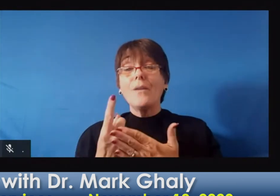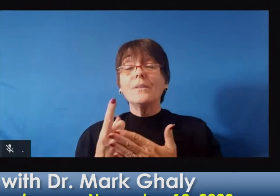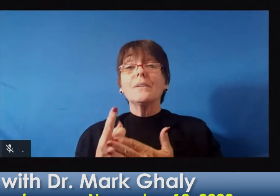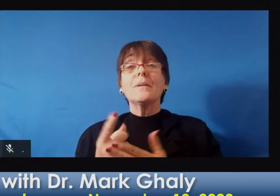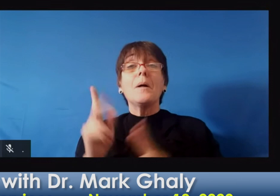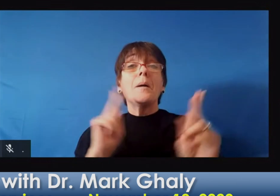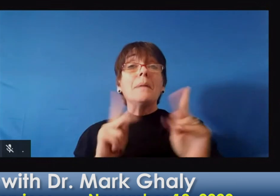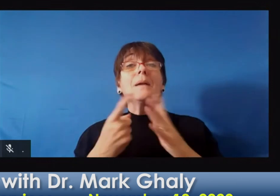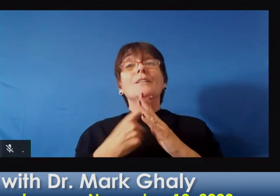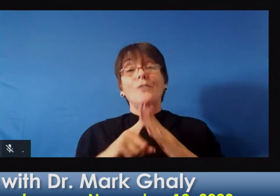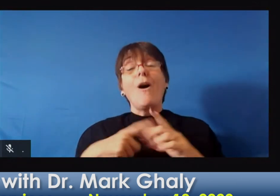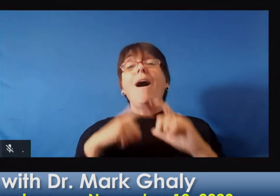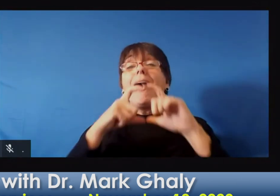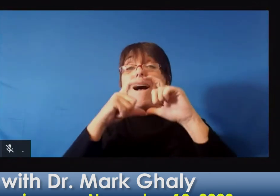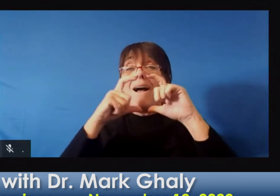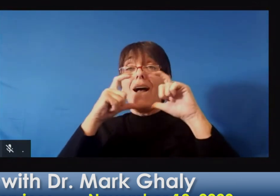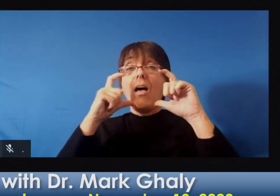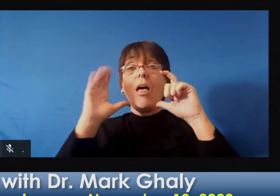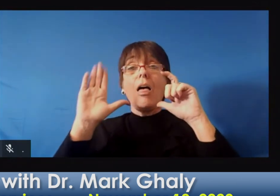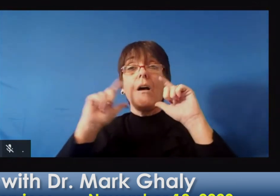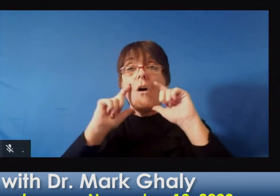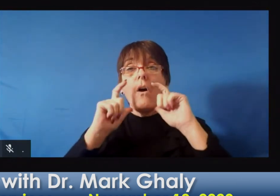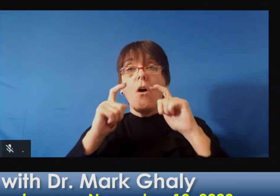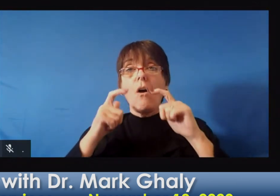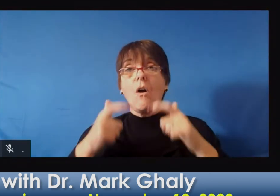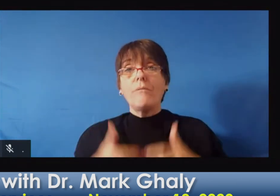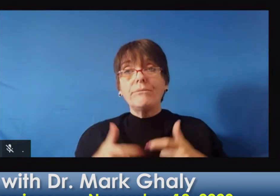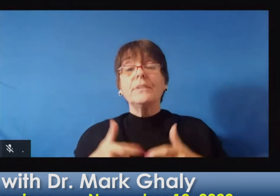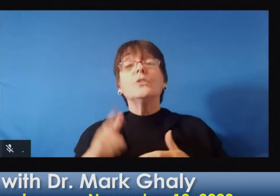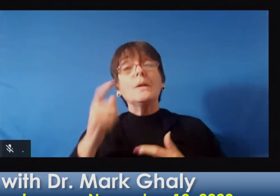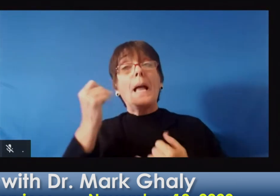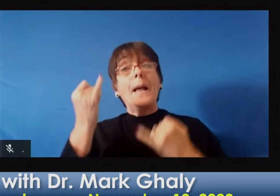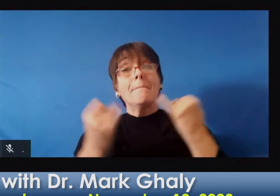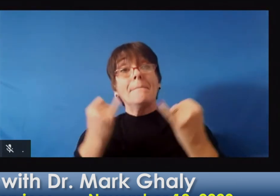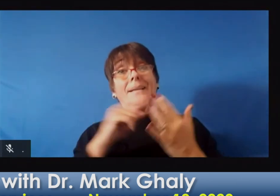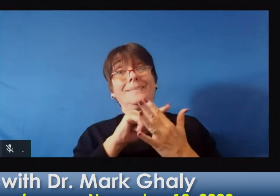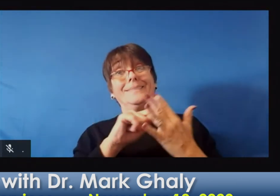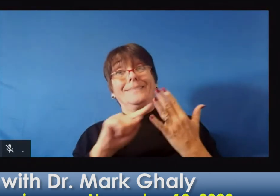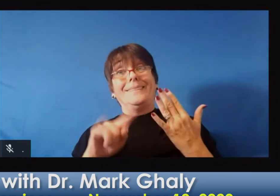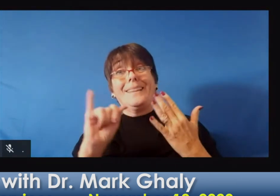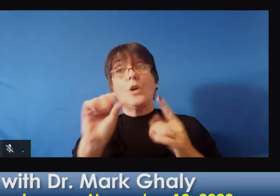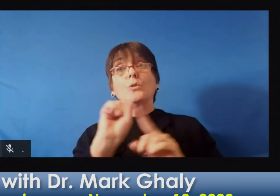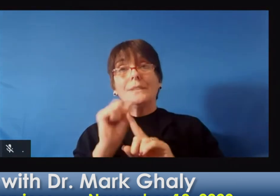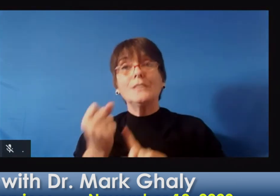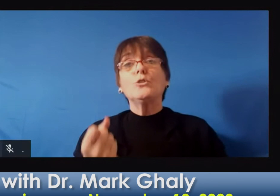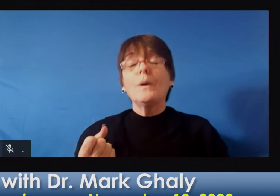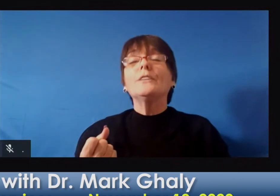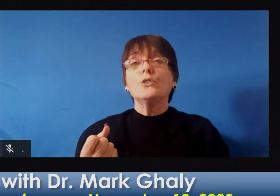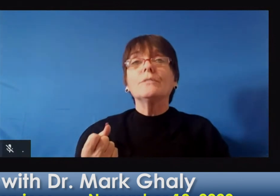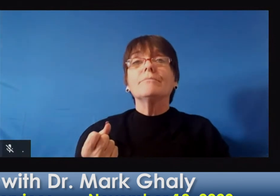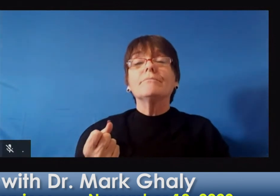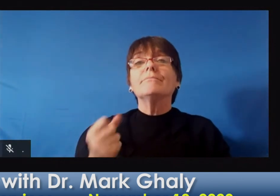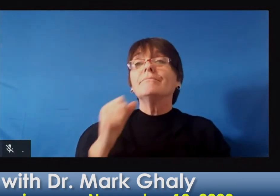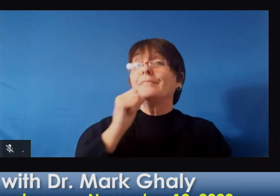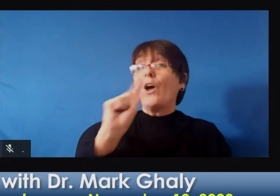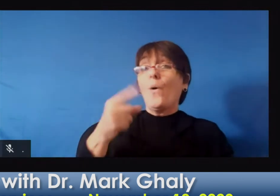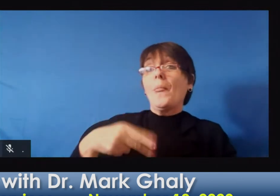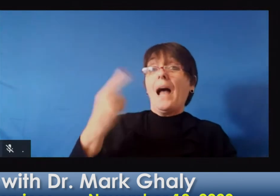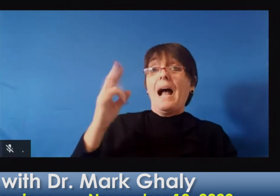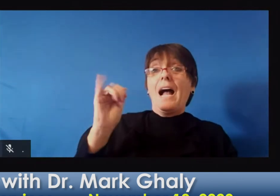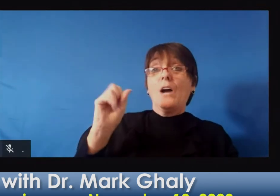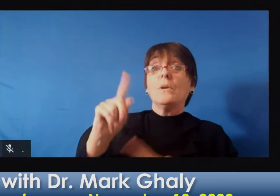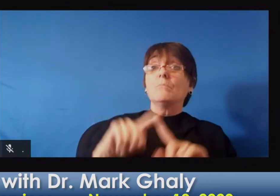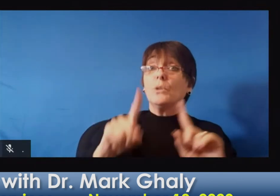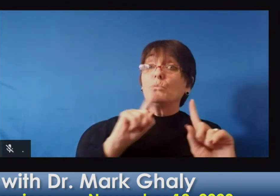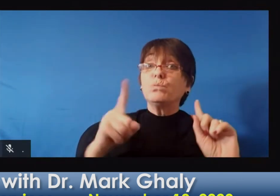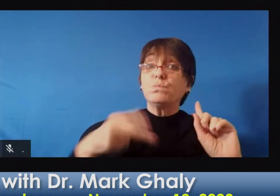start wearing their mask and take it off. You can imagine some of those situations being not just high risk, but really high